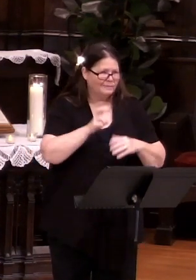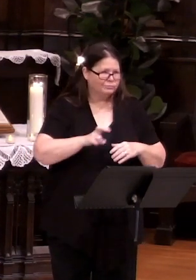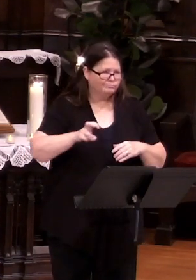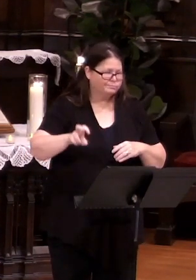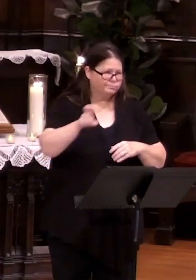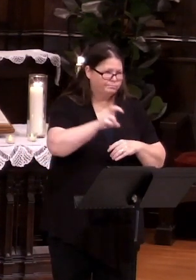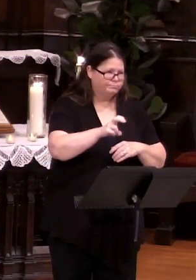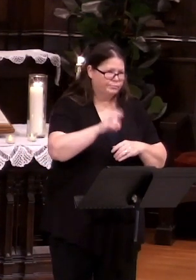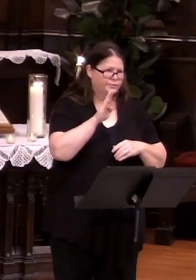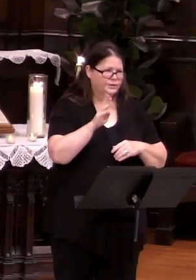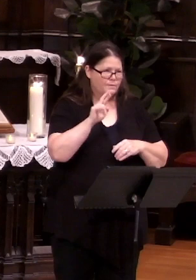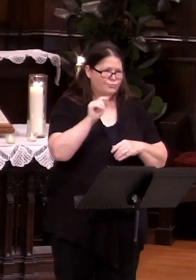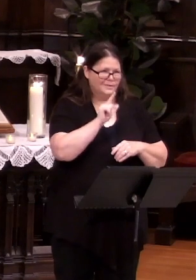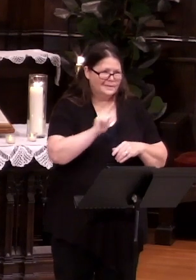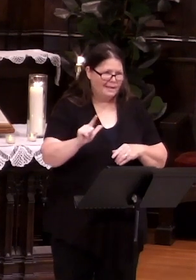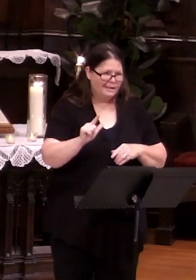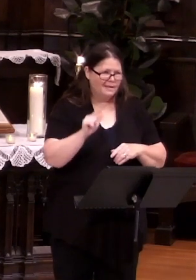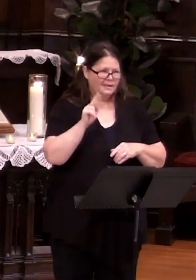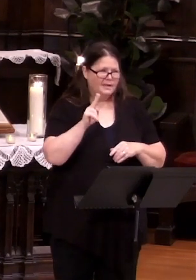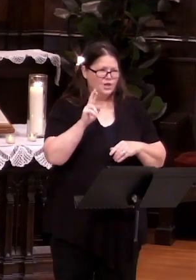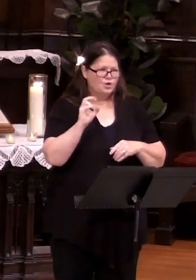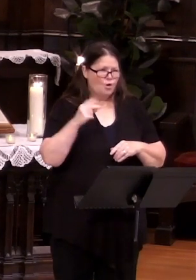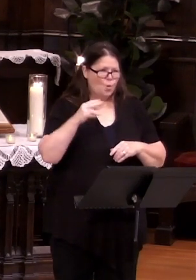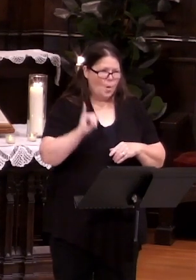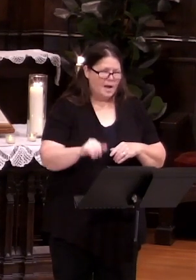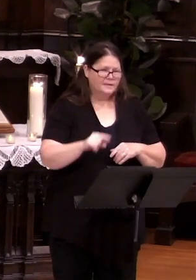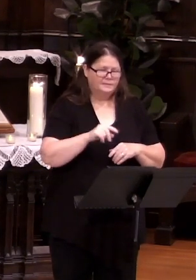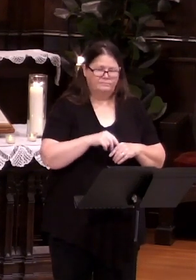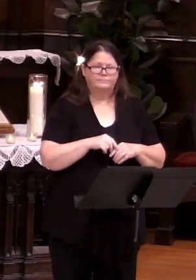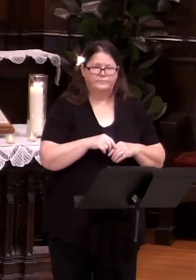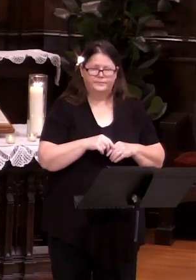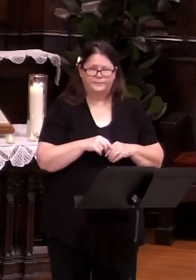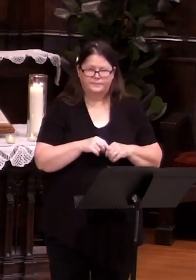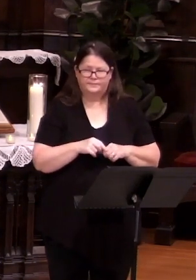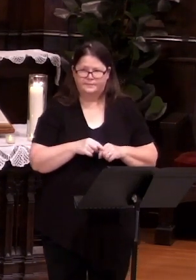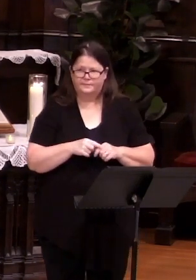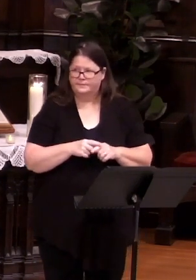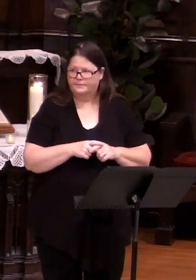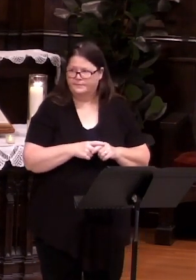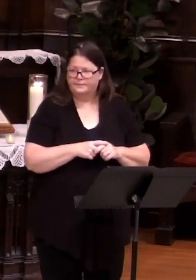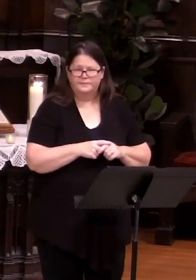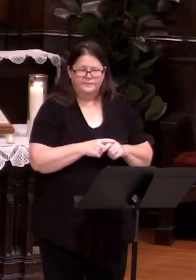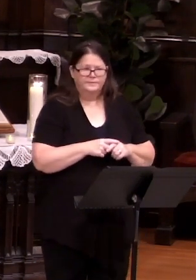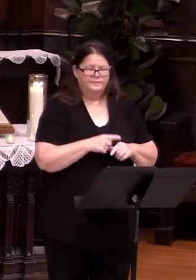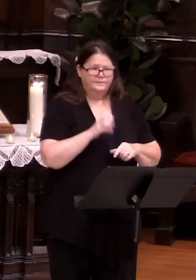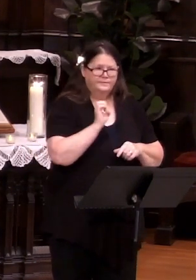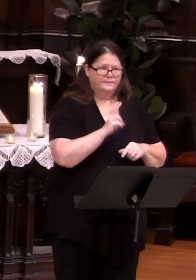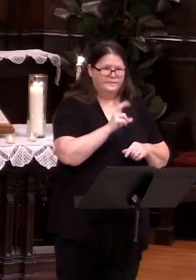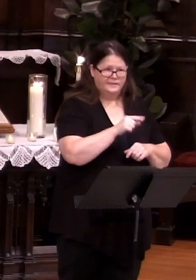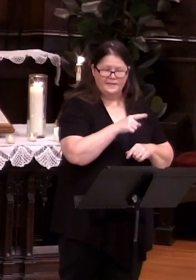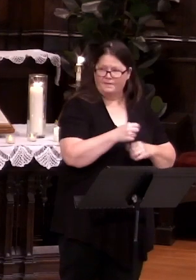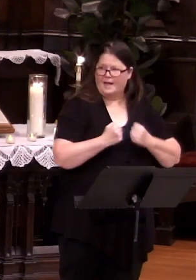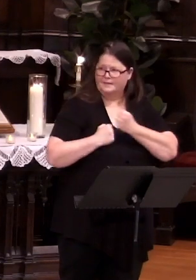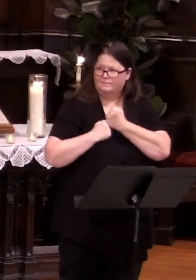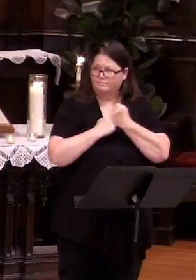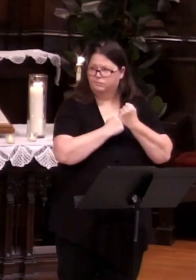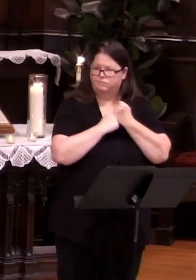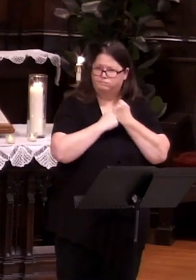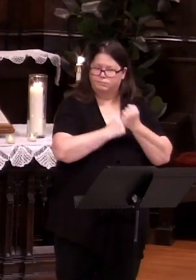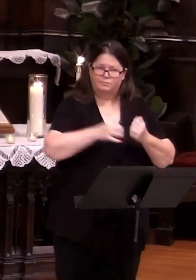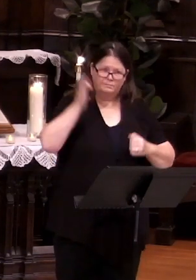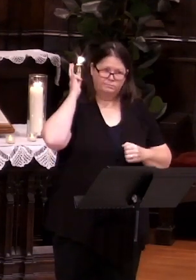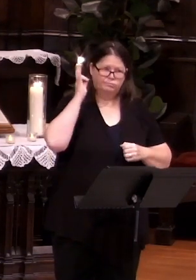Brazil and Uruguay. Evita used these special visits to promote her husband's